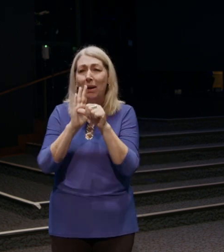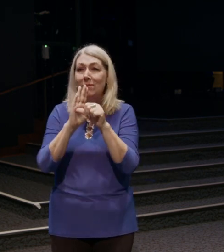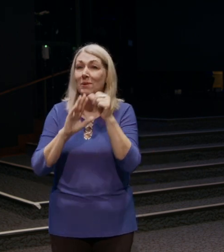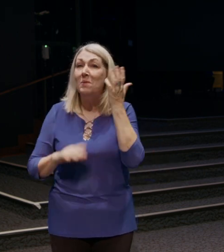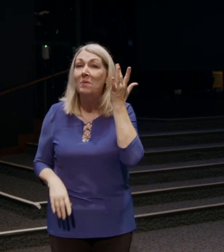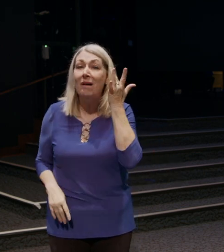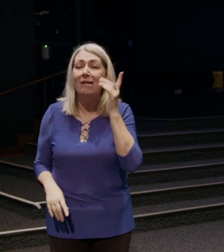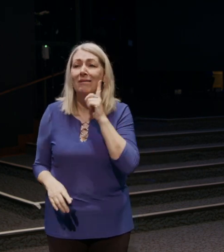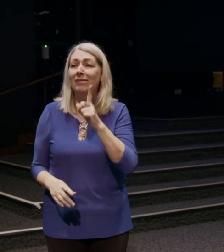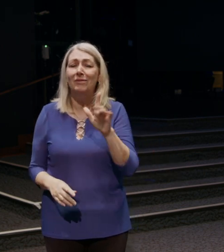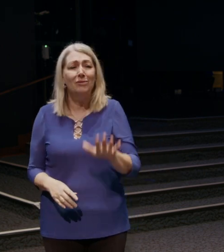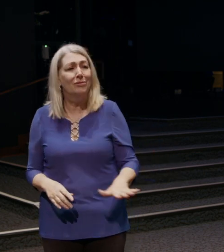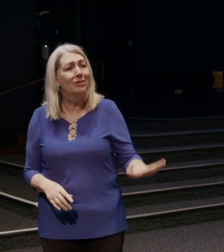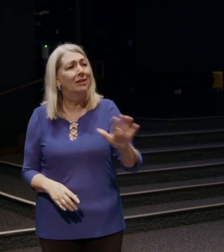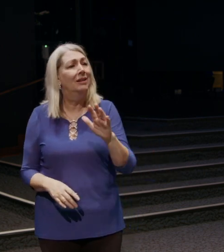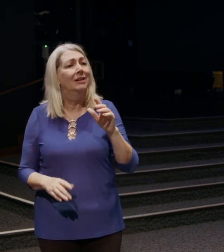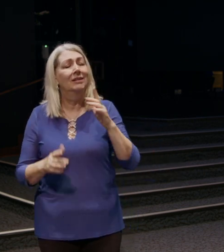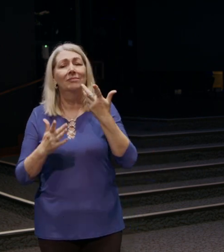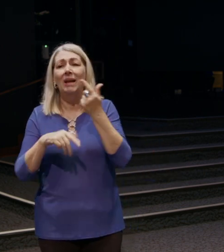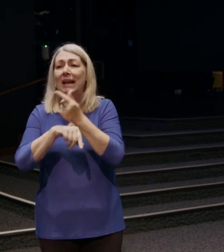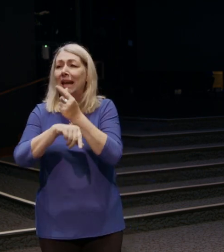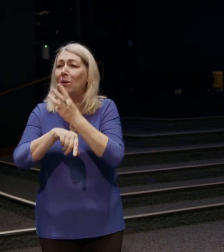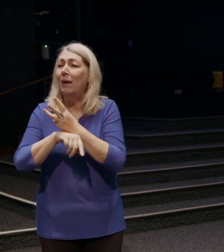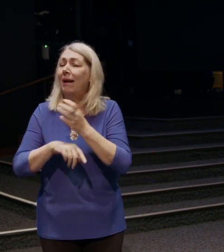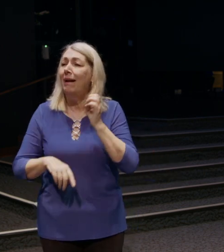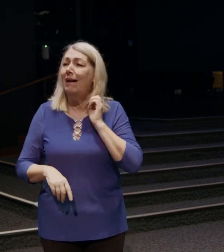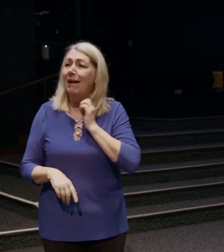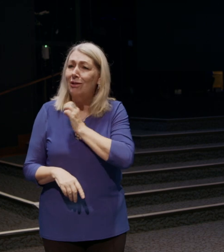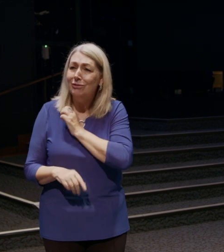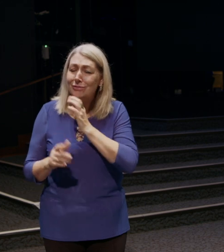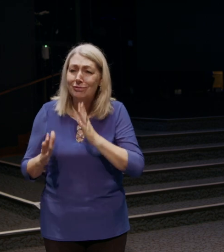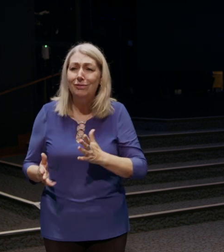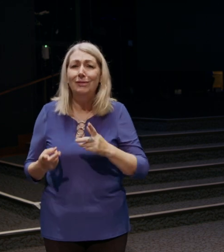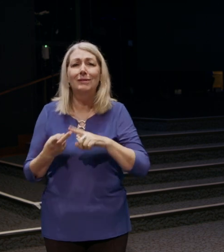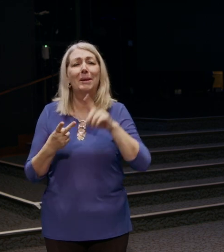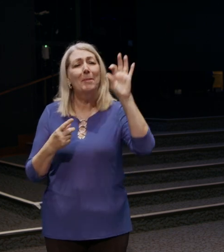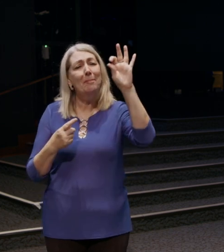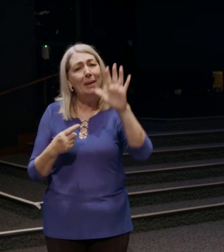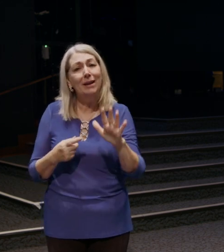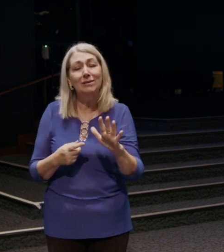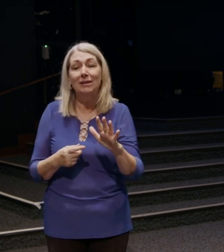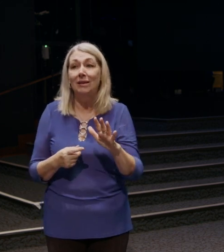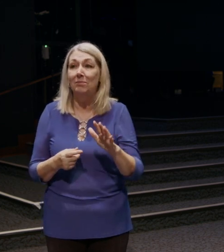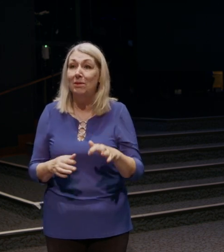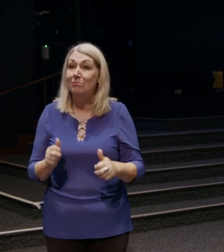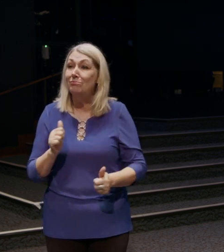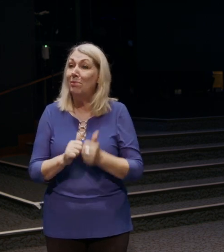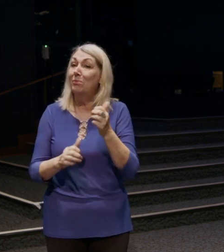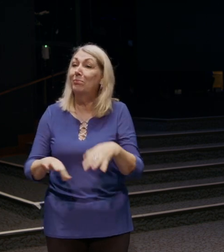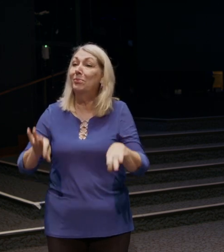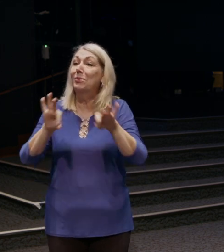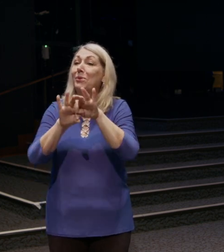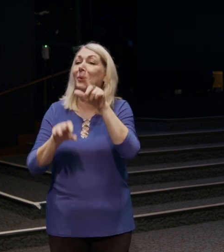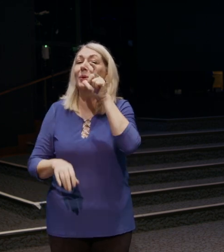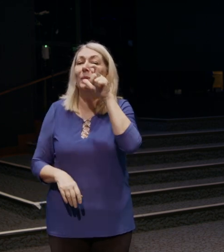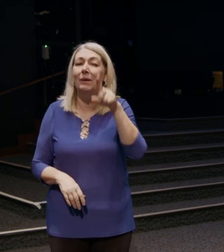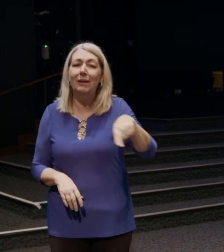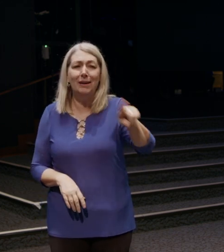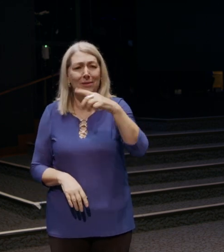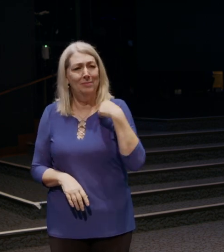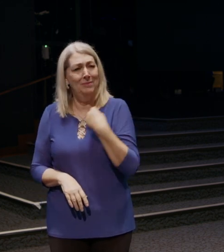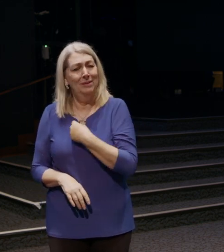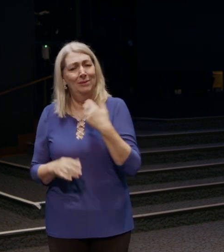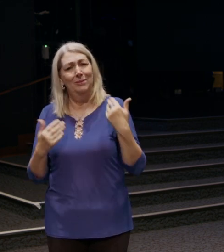the Gateway elders, pastors, but most of all, the Gateway members. You're a special